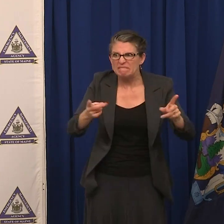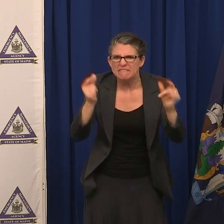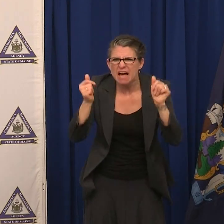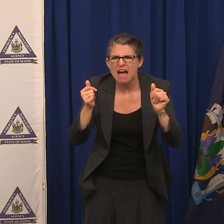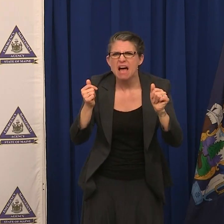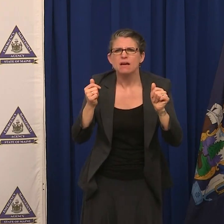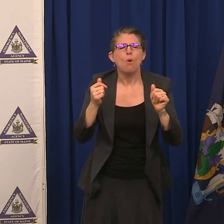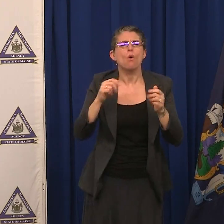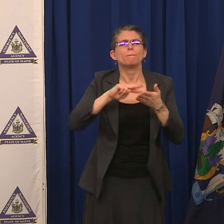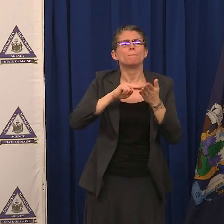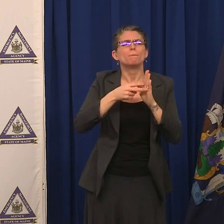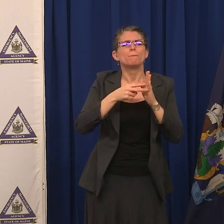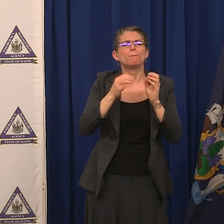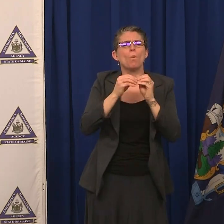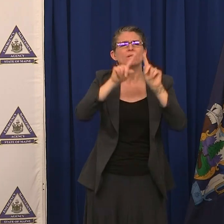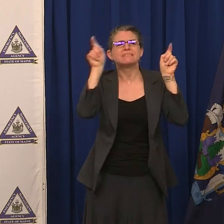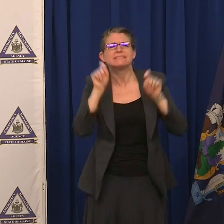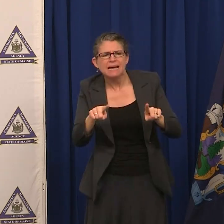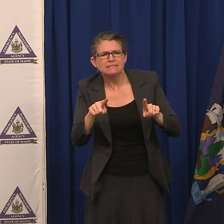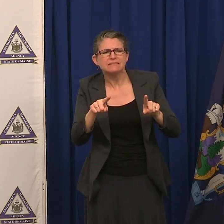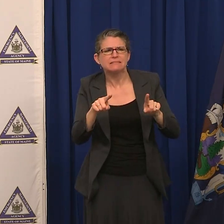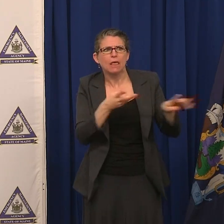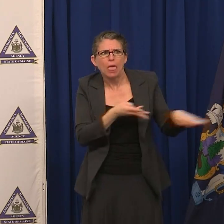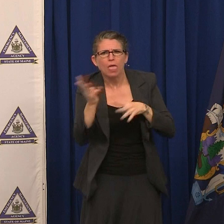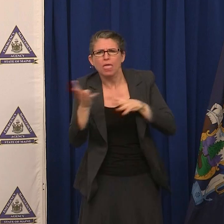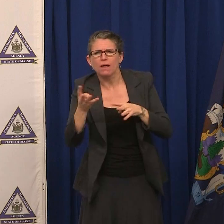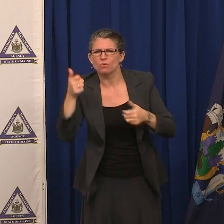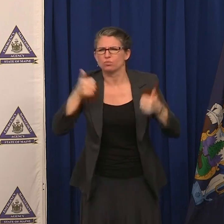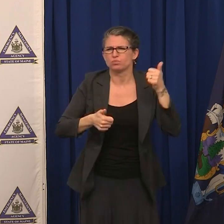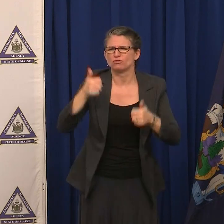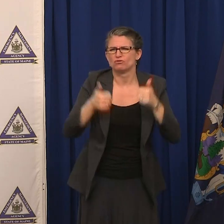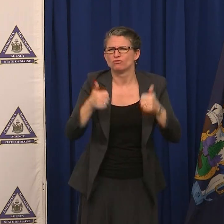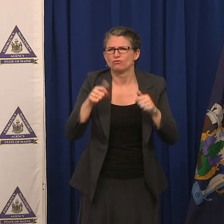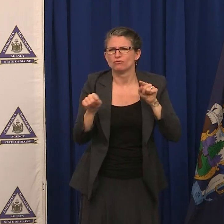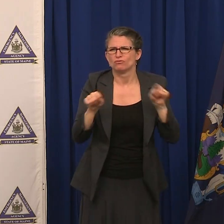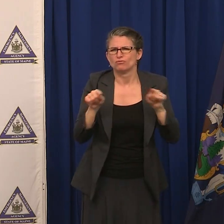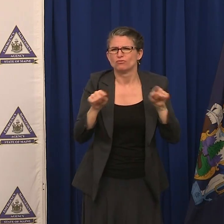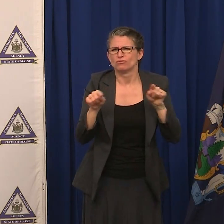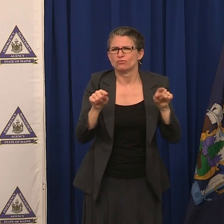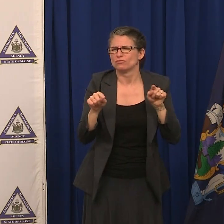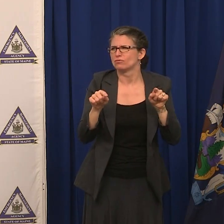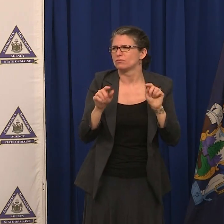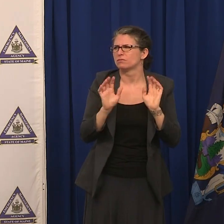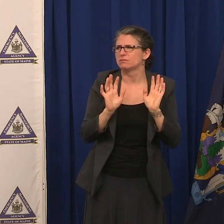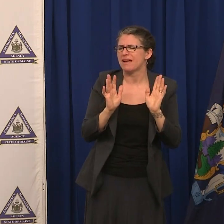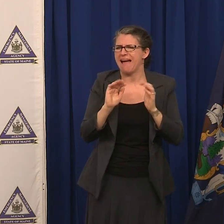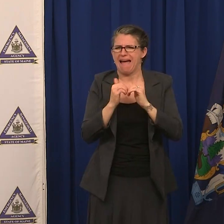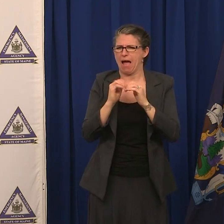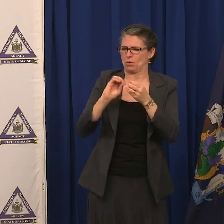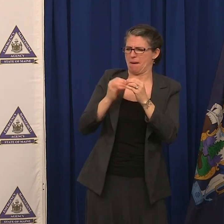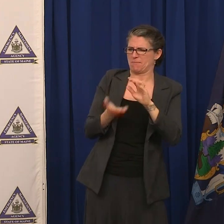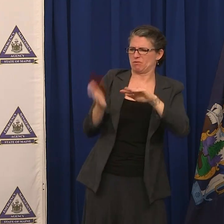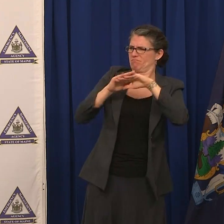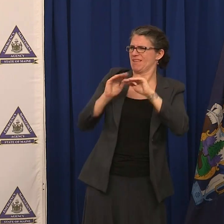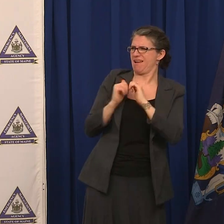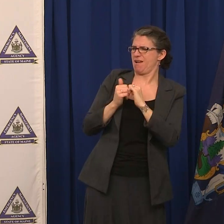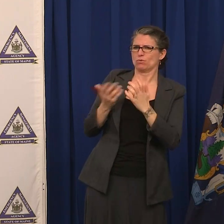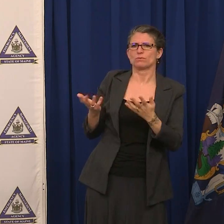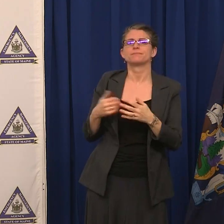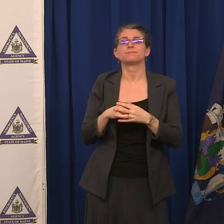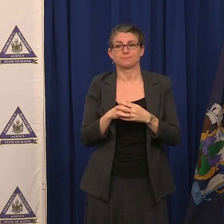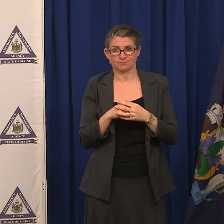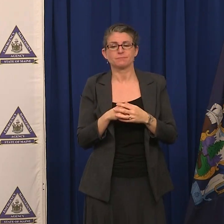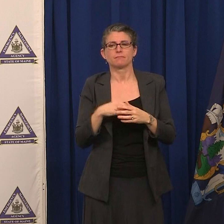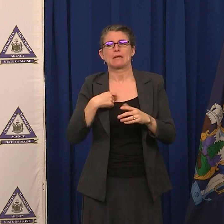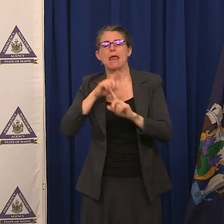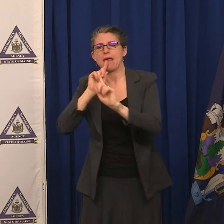combination of both? Don, let me say at the outset that this increase that we've seen is concerning to us. It is